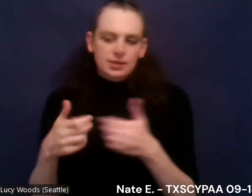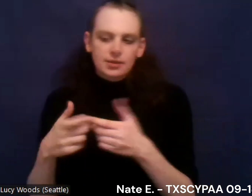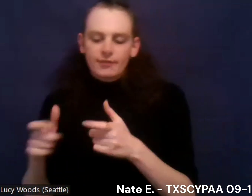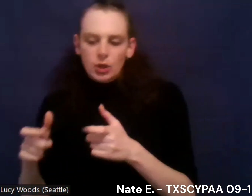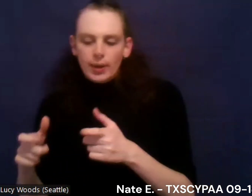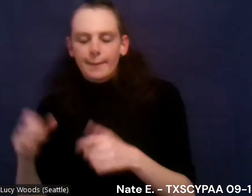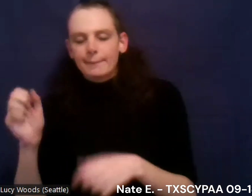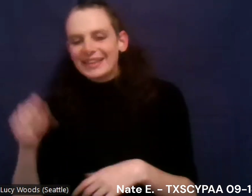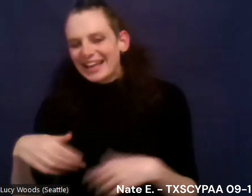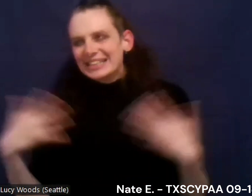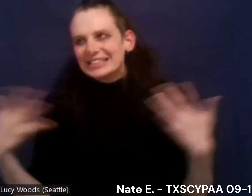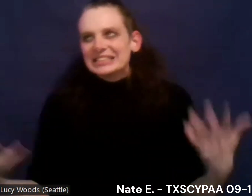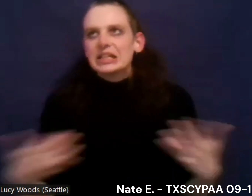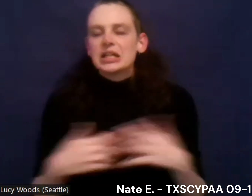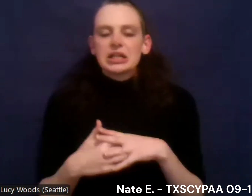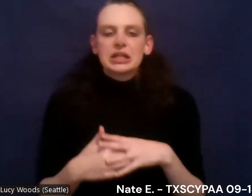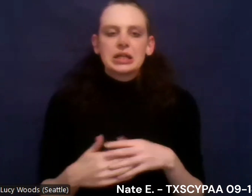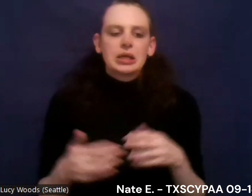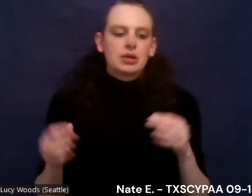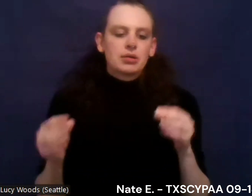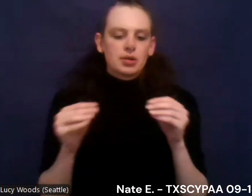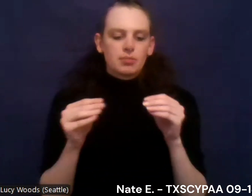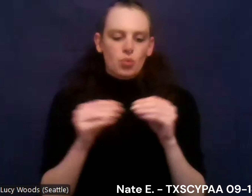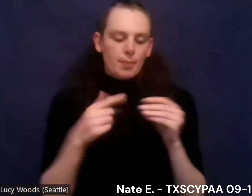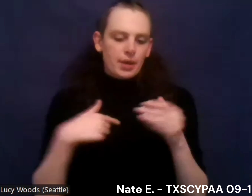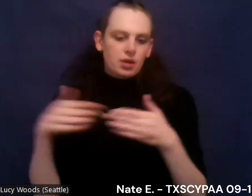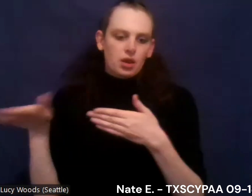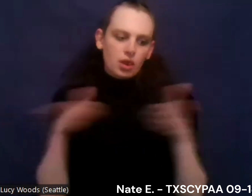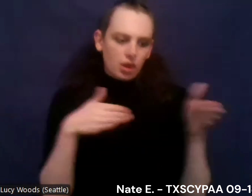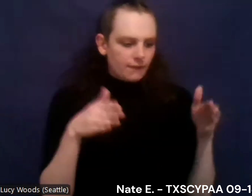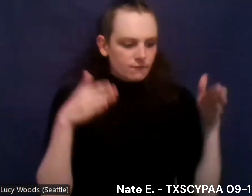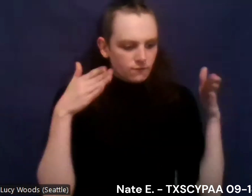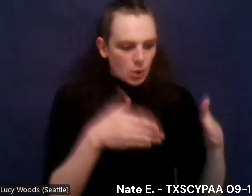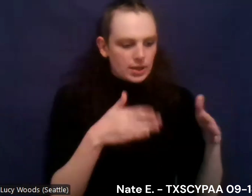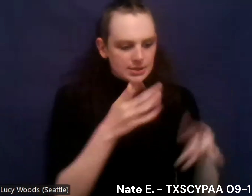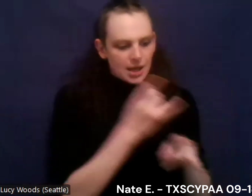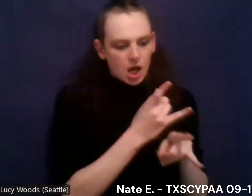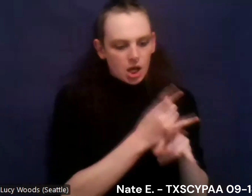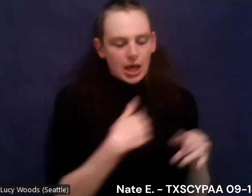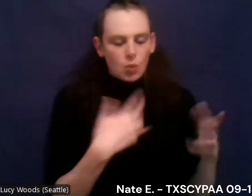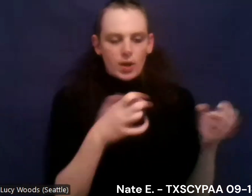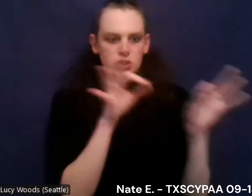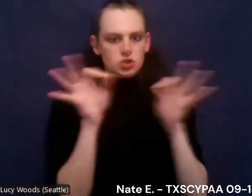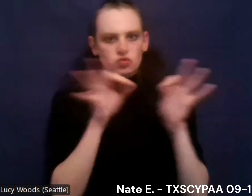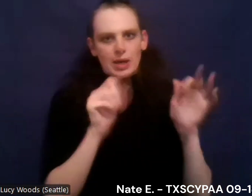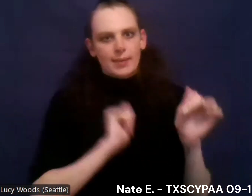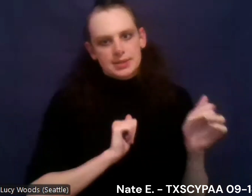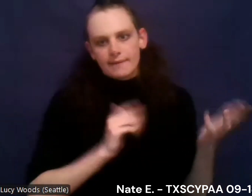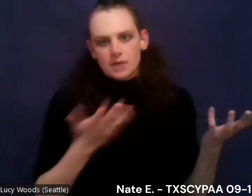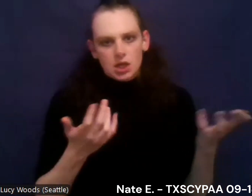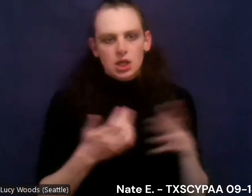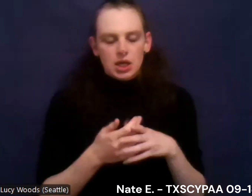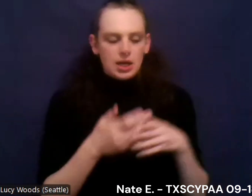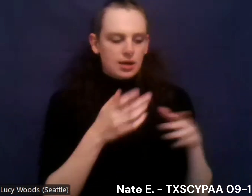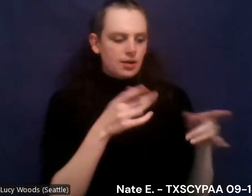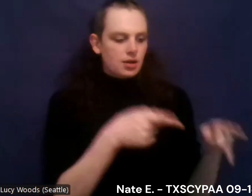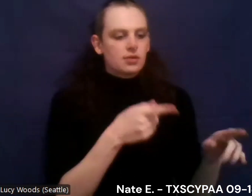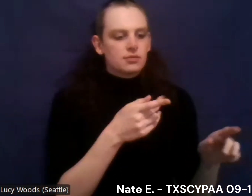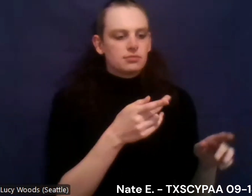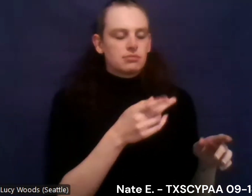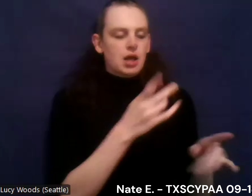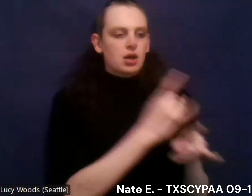media. Like my whole strategy was to distract myself, and alcohol came in and was like this amazing saving grace